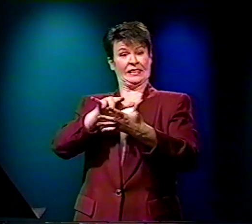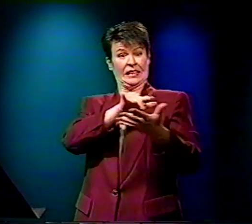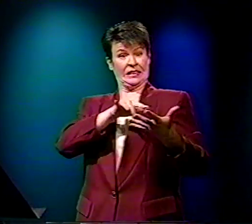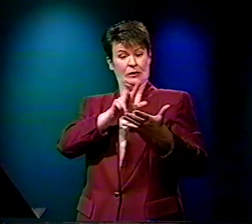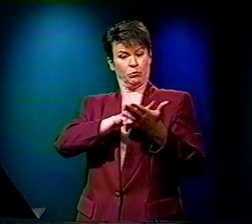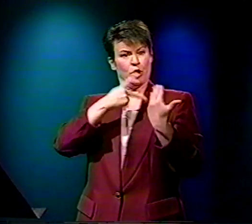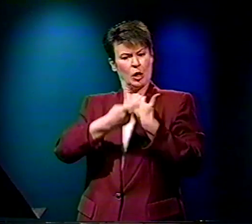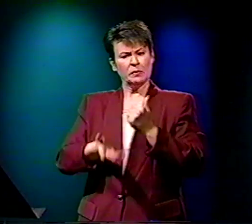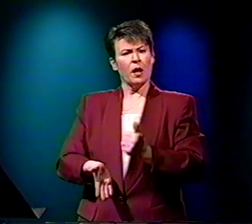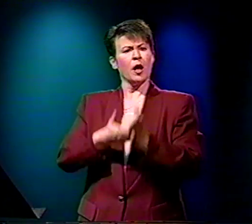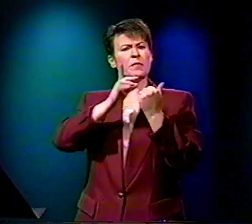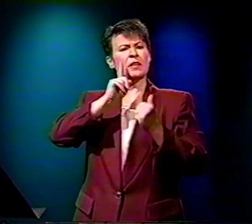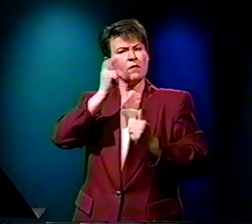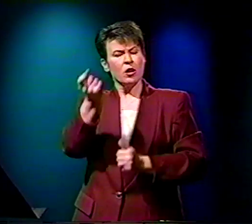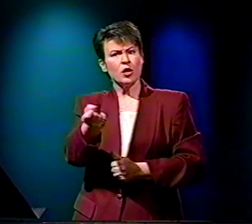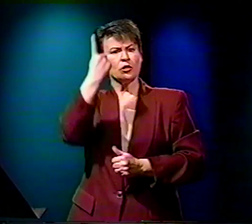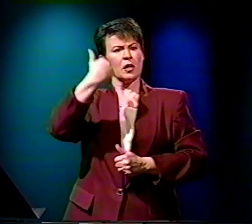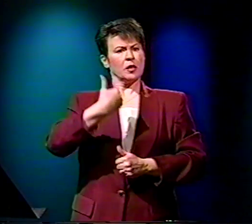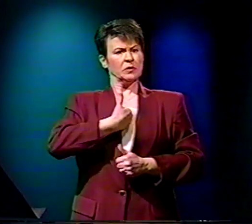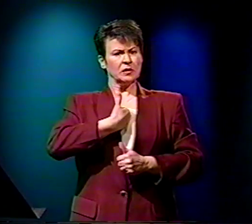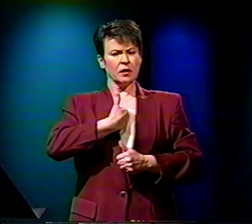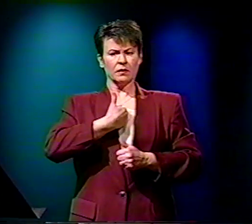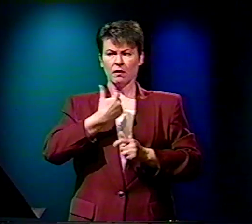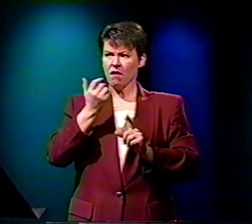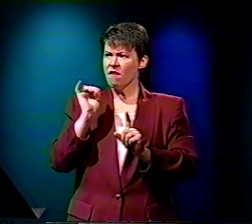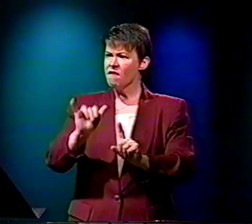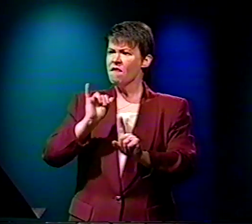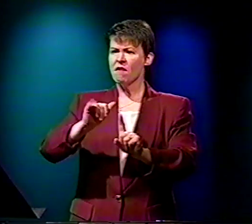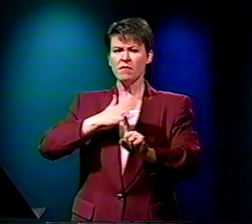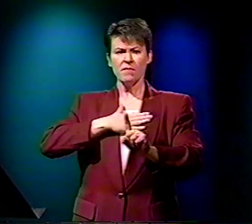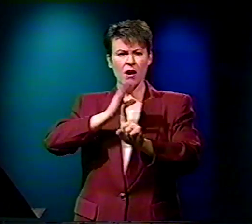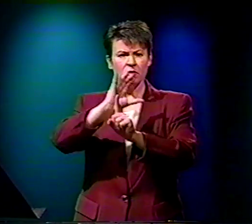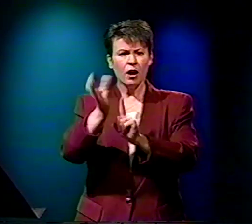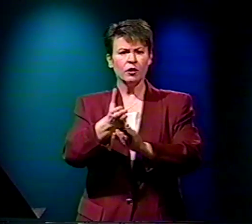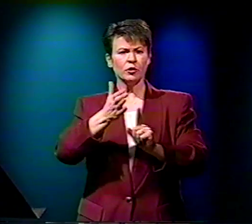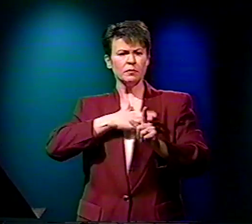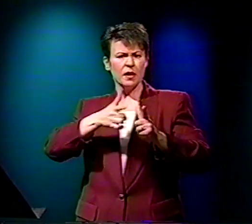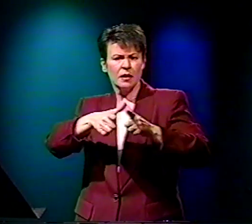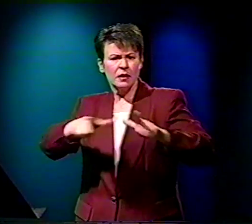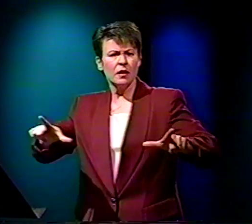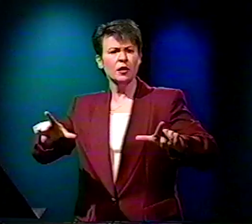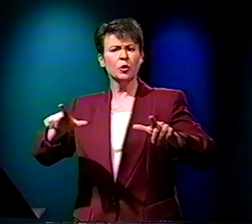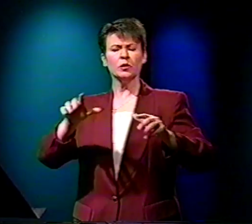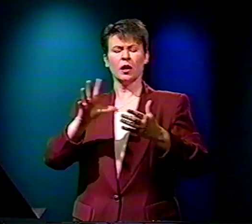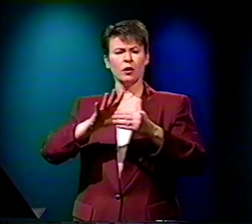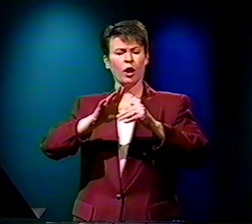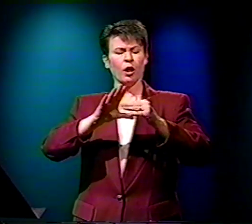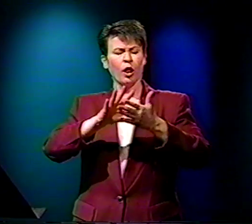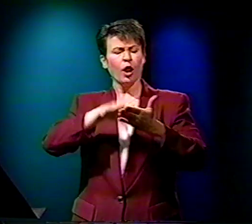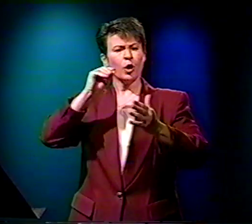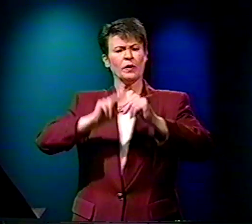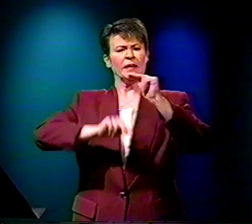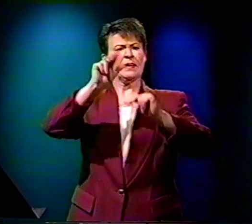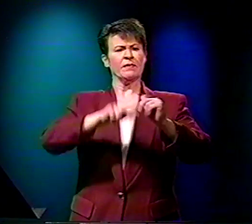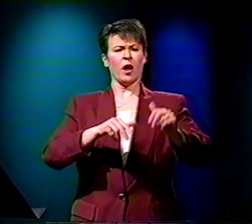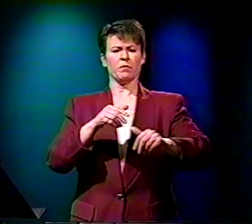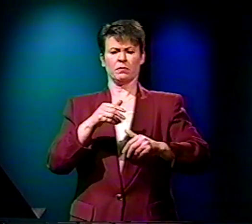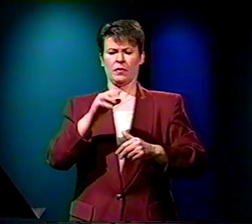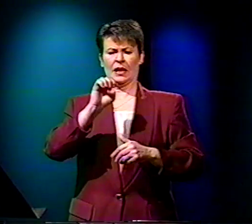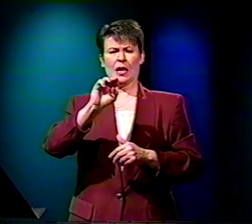themselves. Deaf study programs have helped deaf people understand themselves and to recognize their own culture and their own language, and they have learned